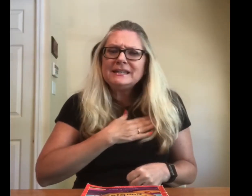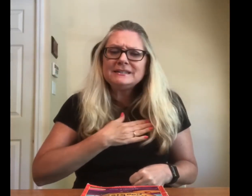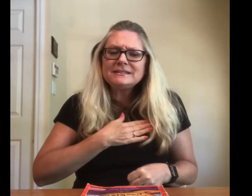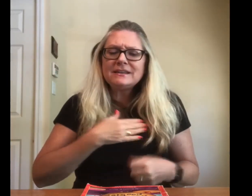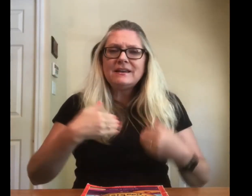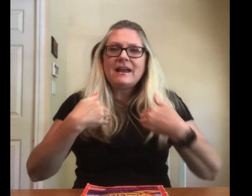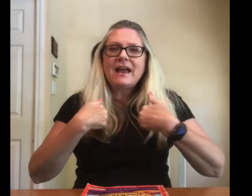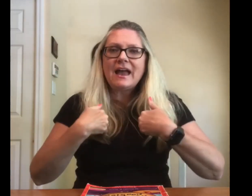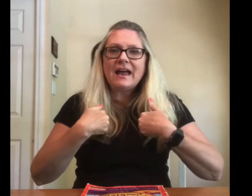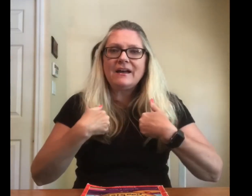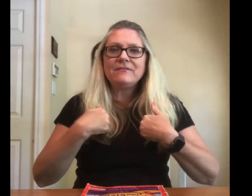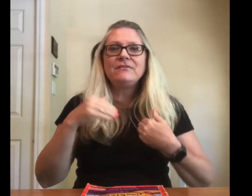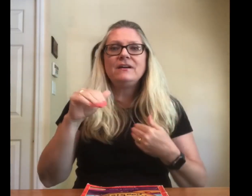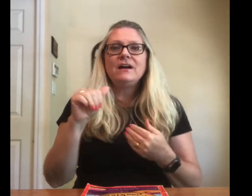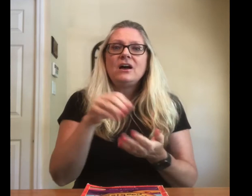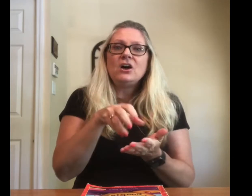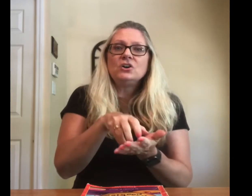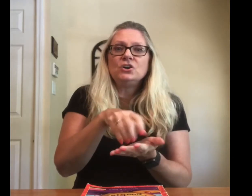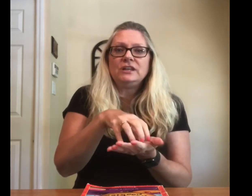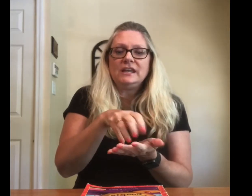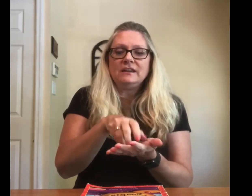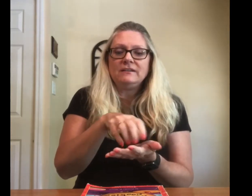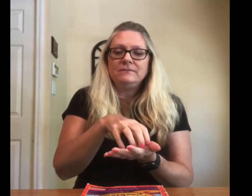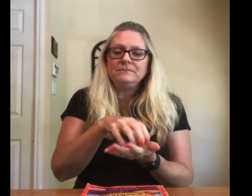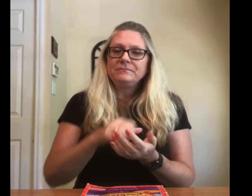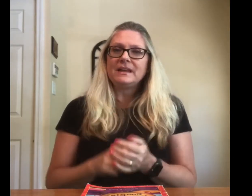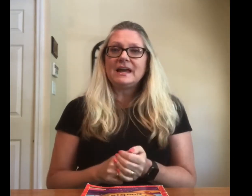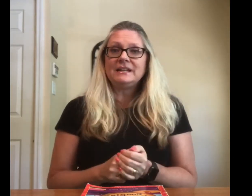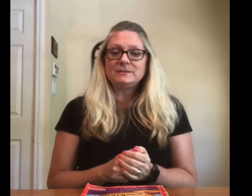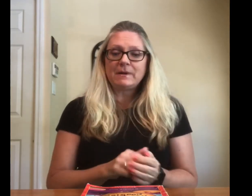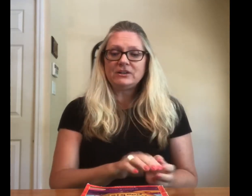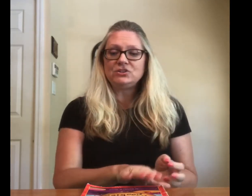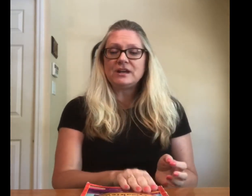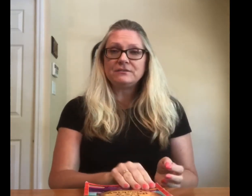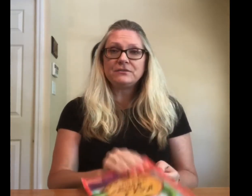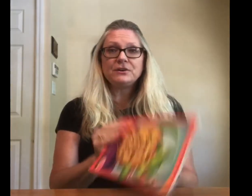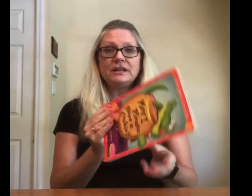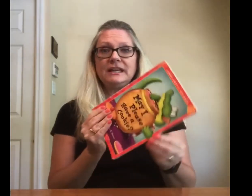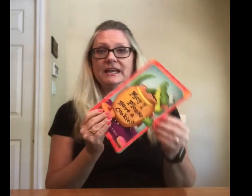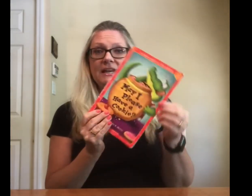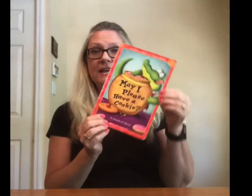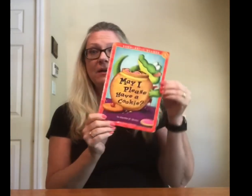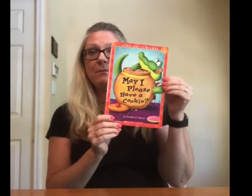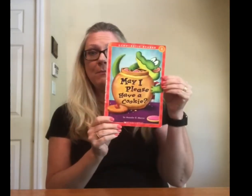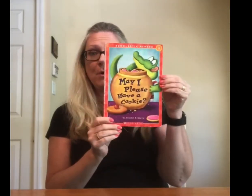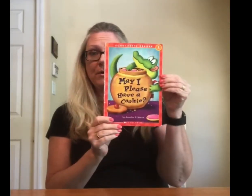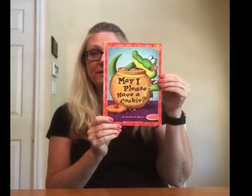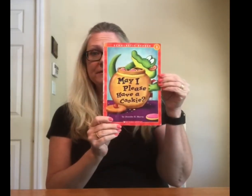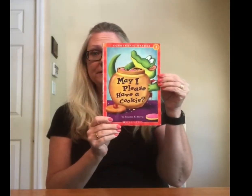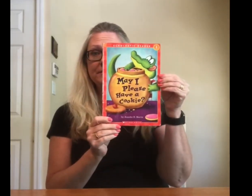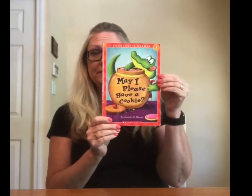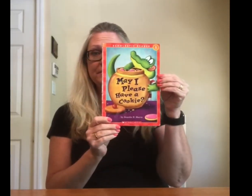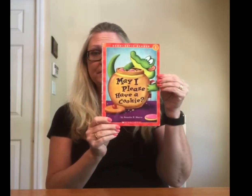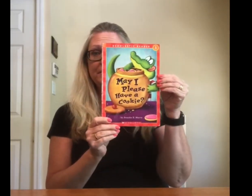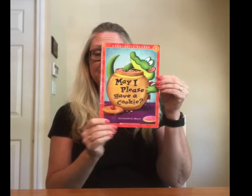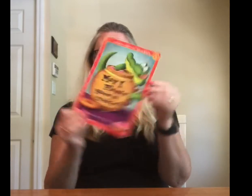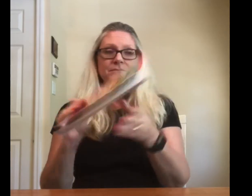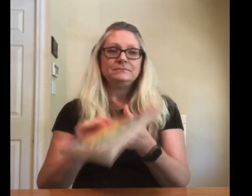Please Have a Cookie? And it's by Jennifer E. Morris.